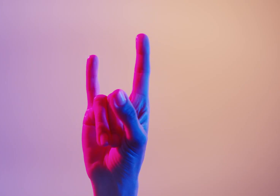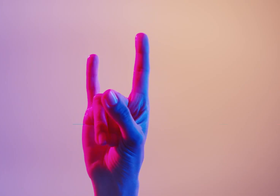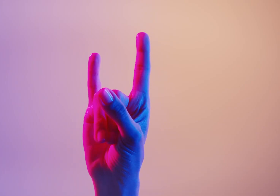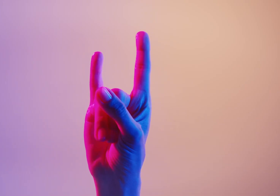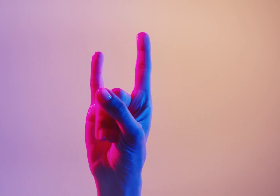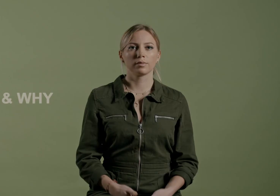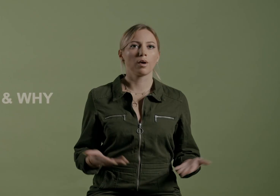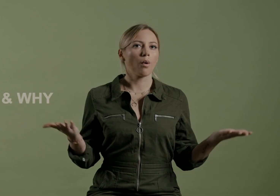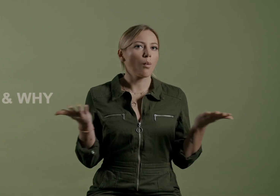linguistic landscapes.